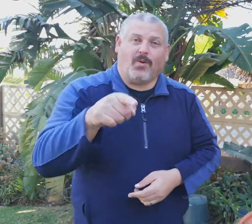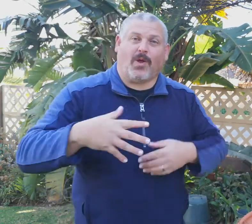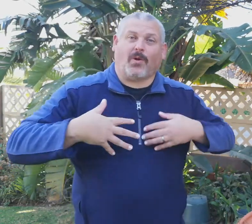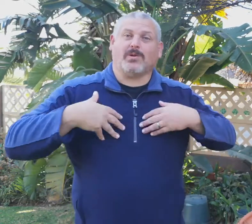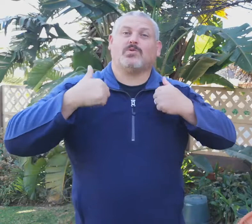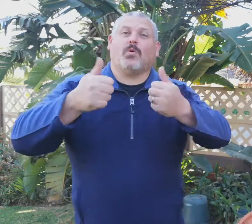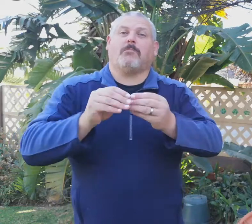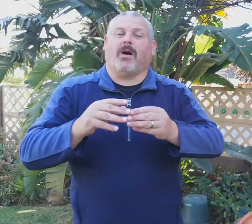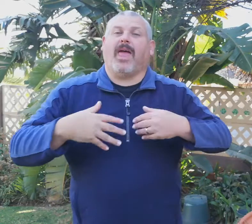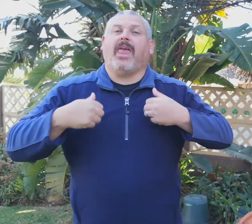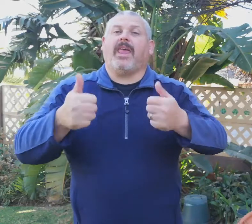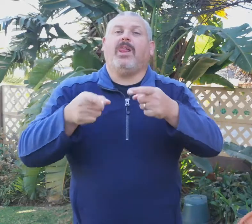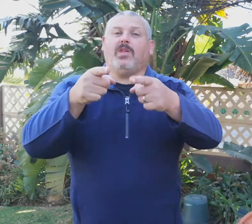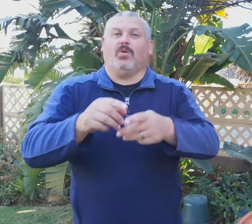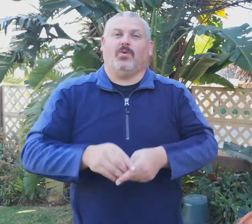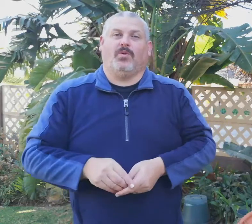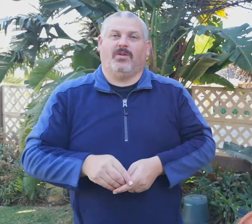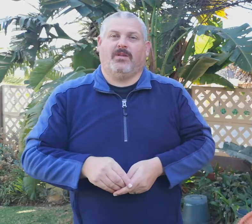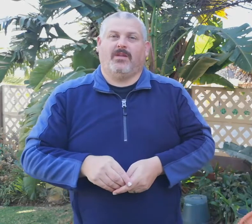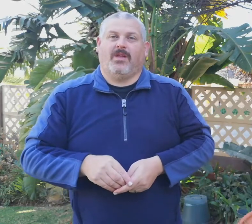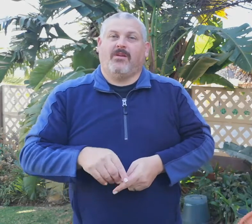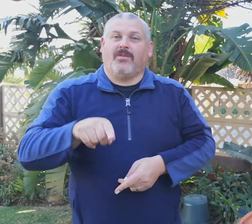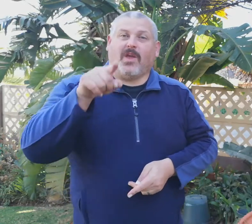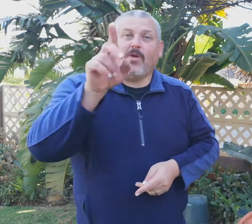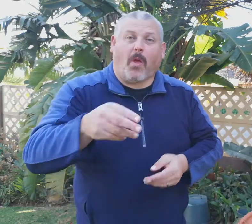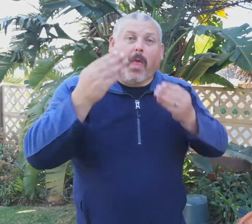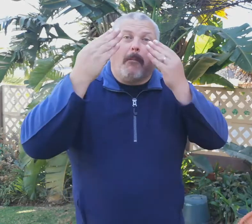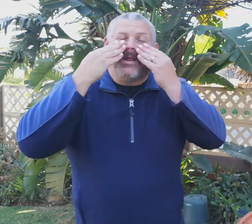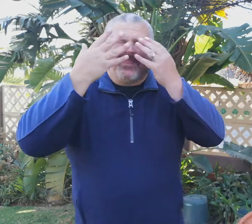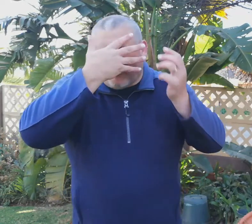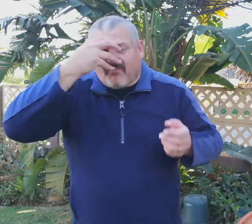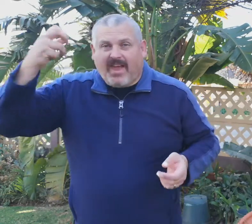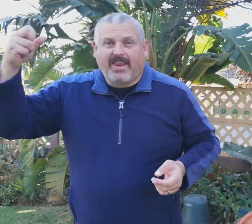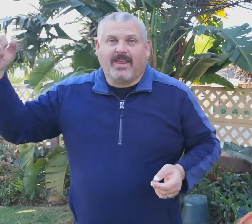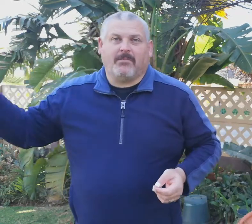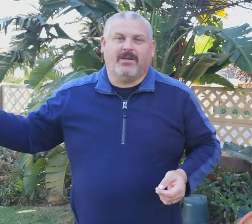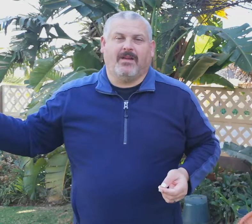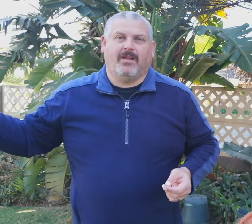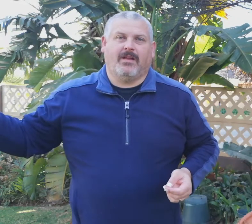for you, gezond maak, heal you, for you, your blindheid te wegneem,